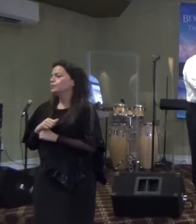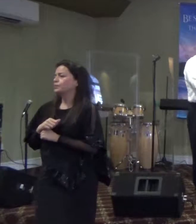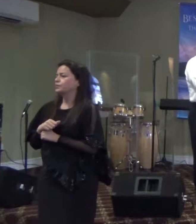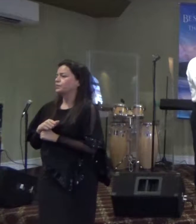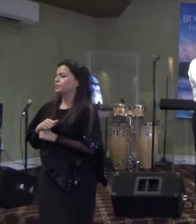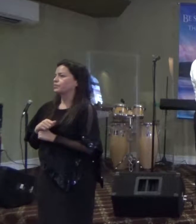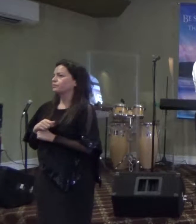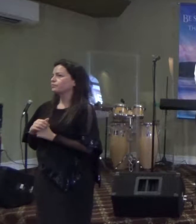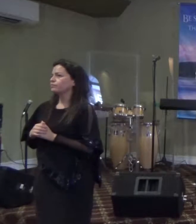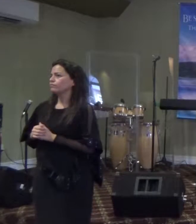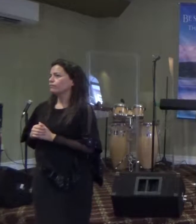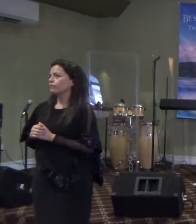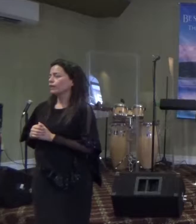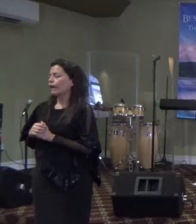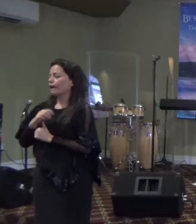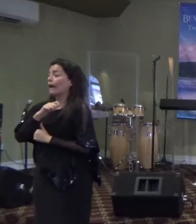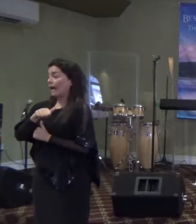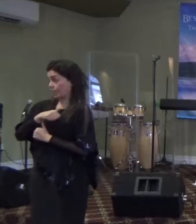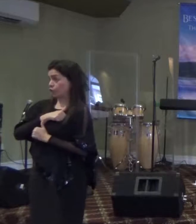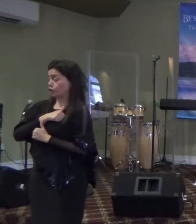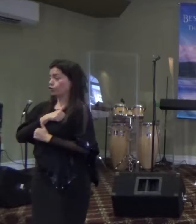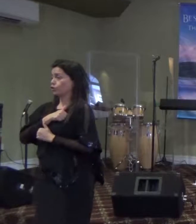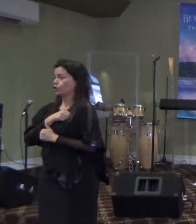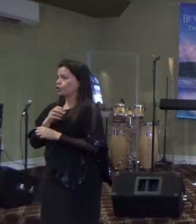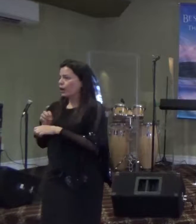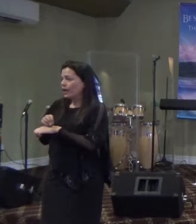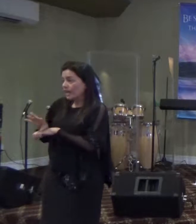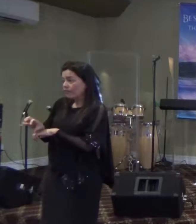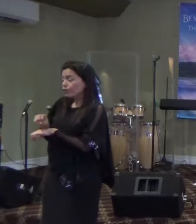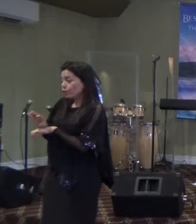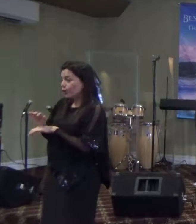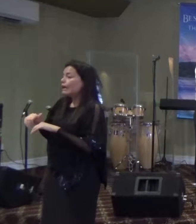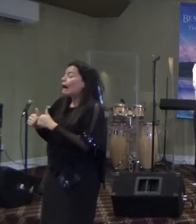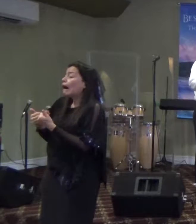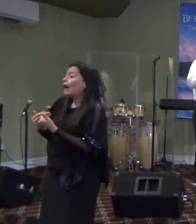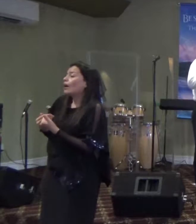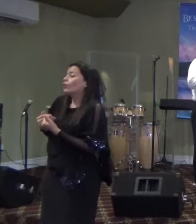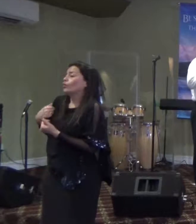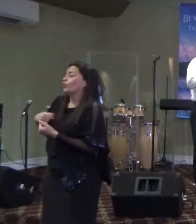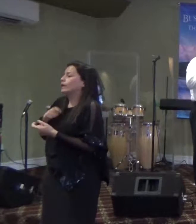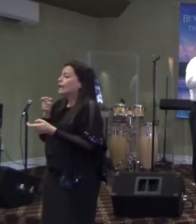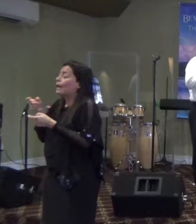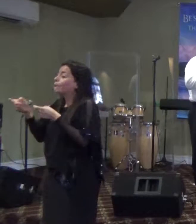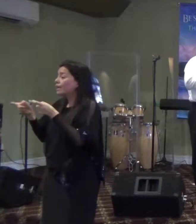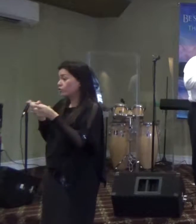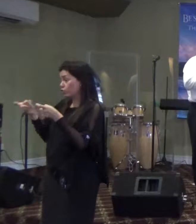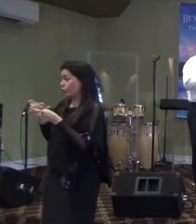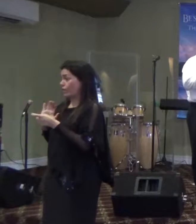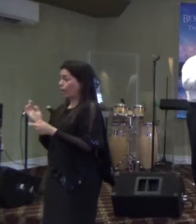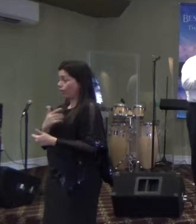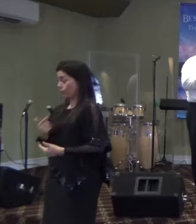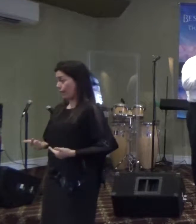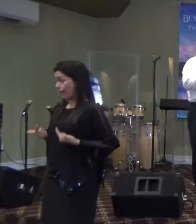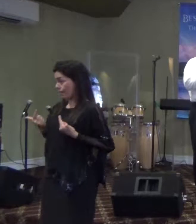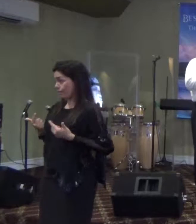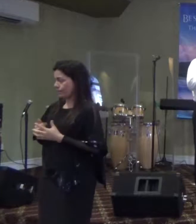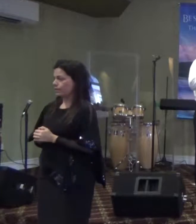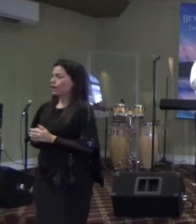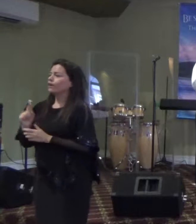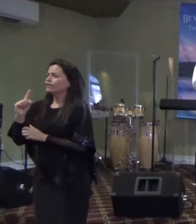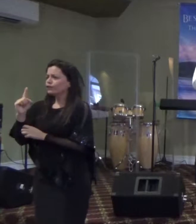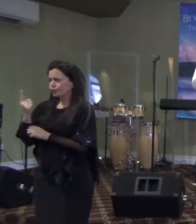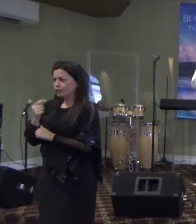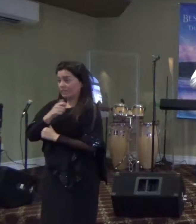a influir that are going to en influence la administración de nuestra vida. in the administration of our life. La primera